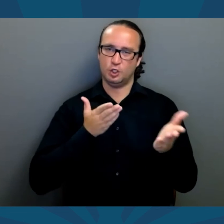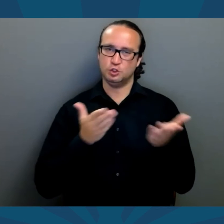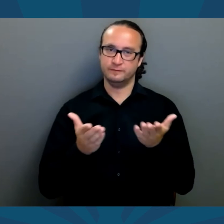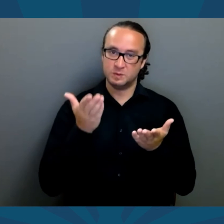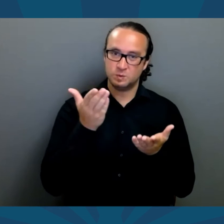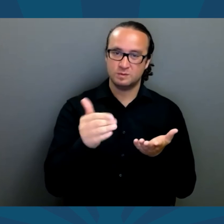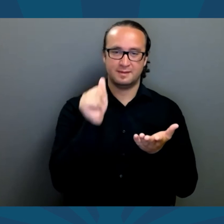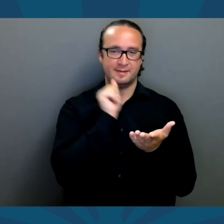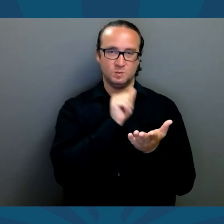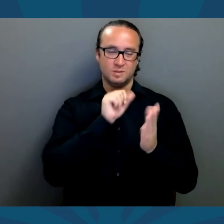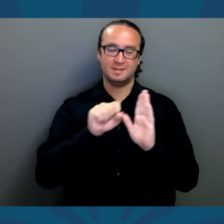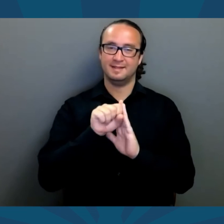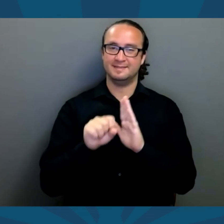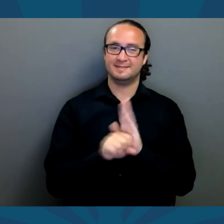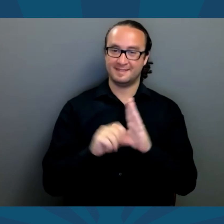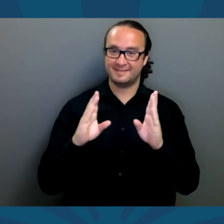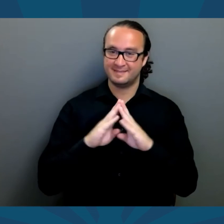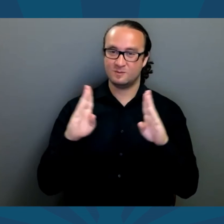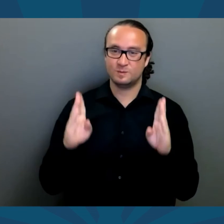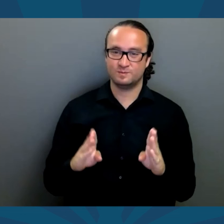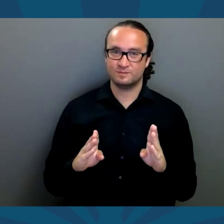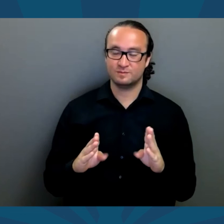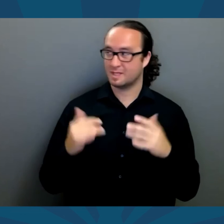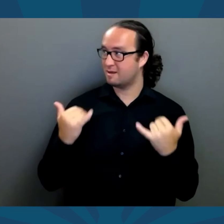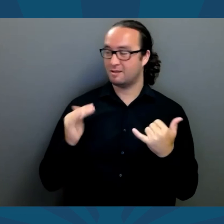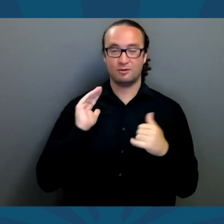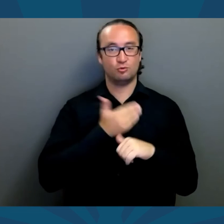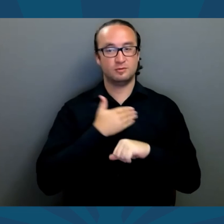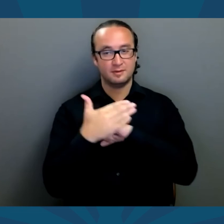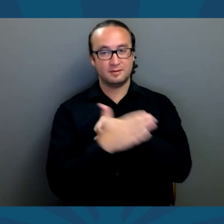That's why I'm running to serve you in the Arizona State House.